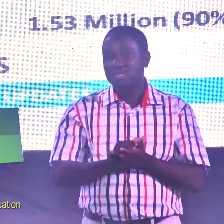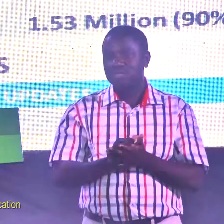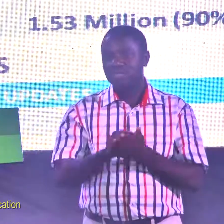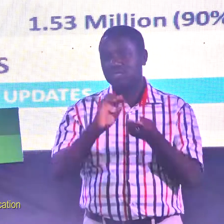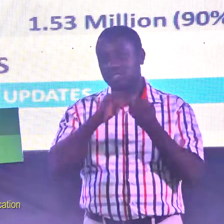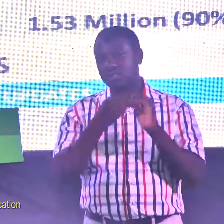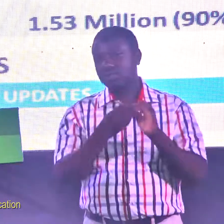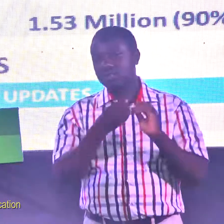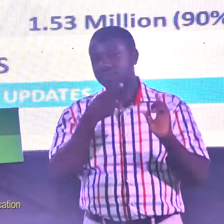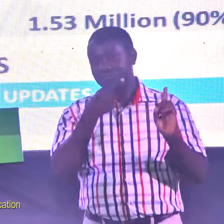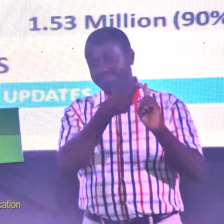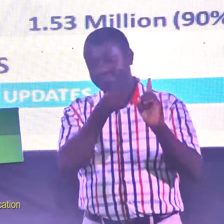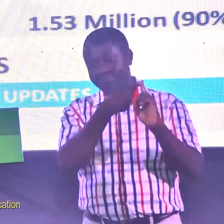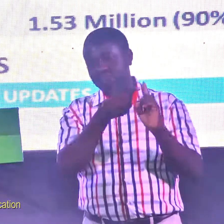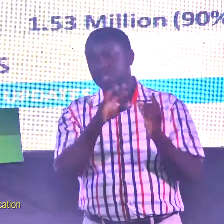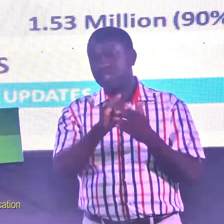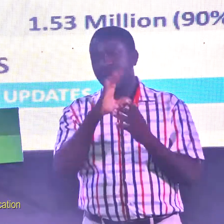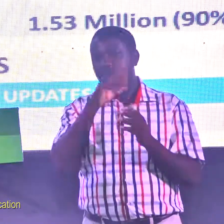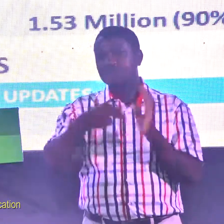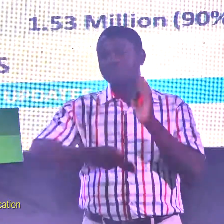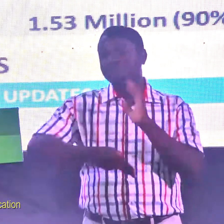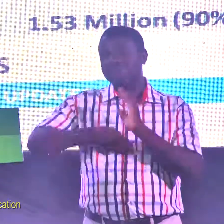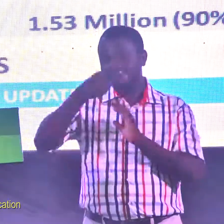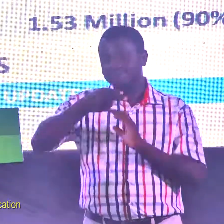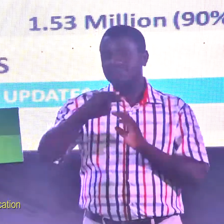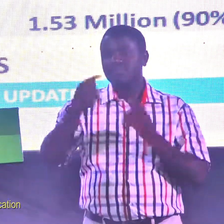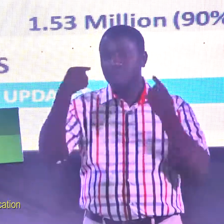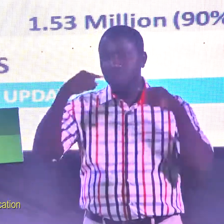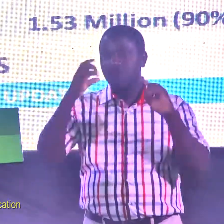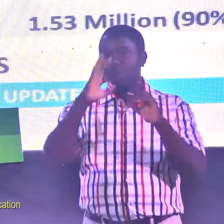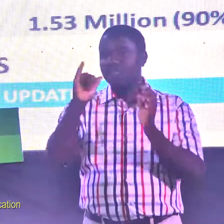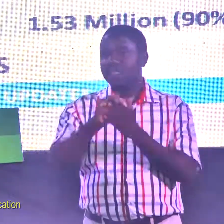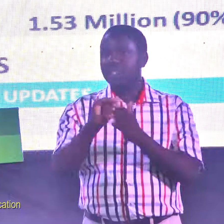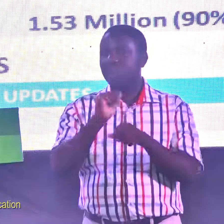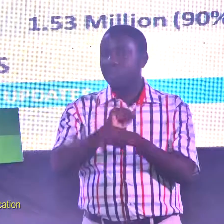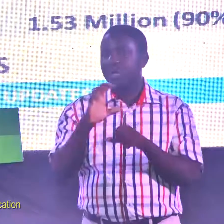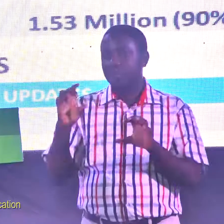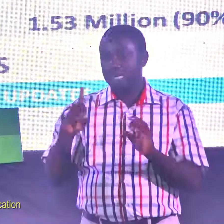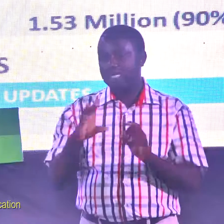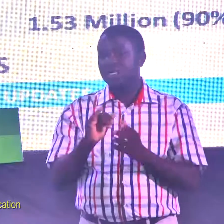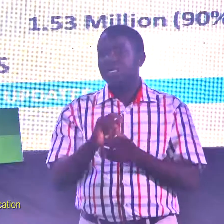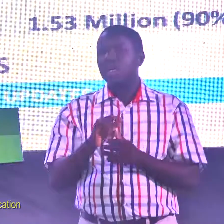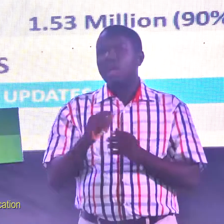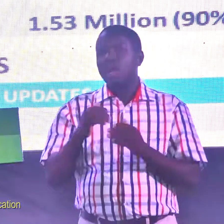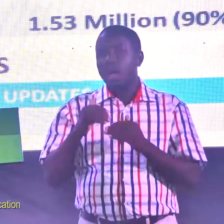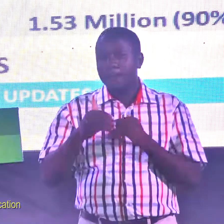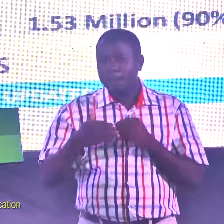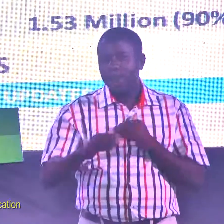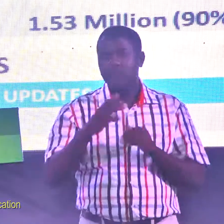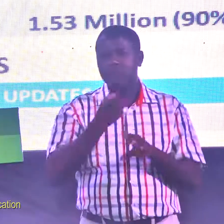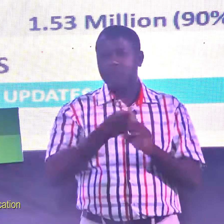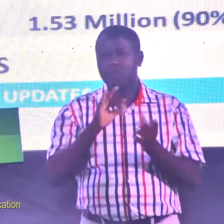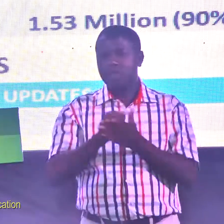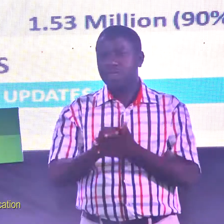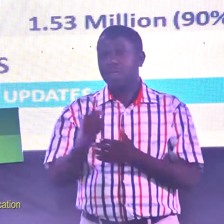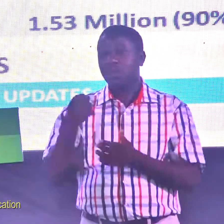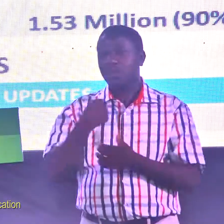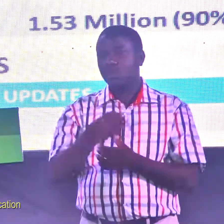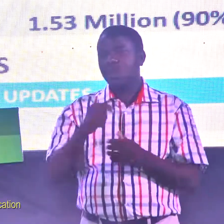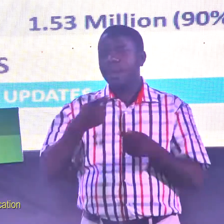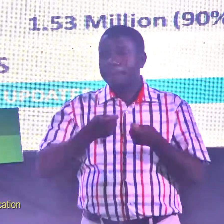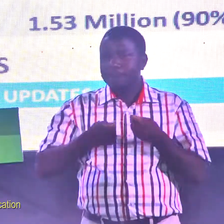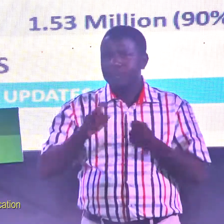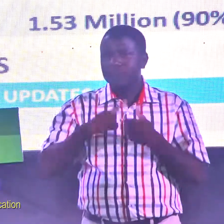target. This was a huge success of the exercise that we conducted. Apart from that, we managed